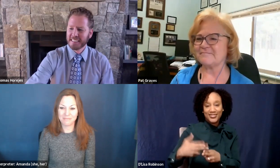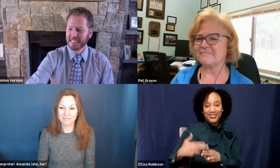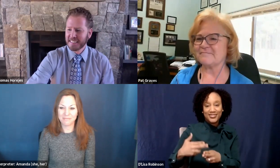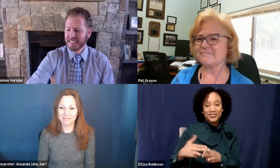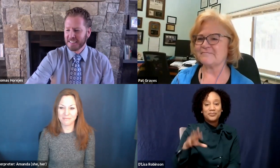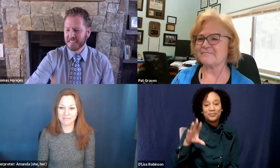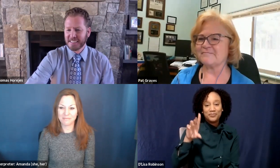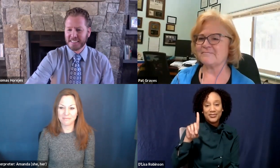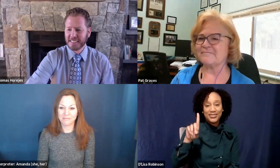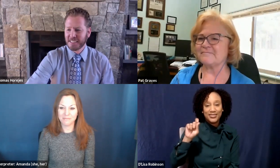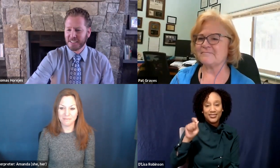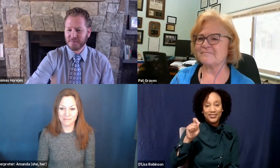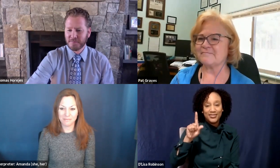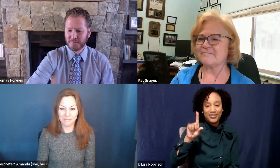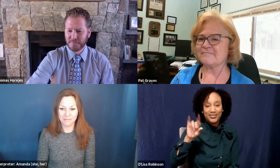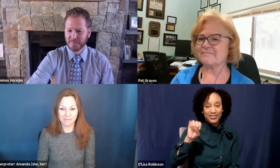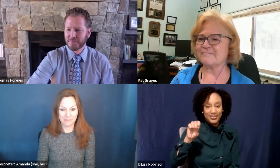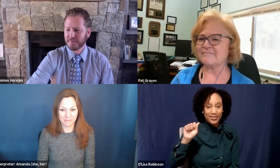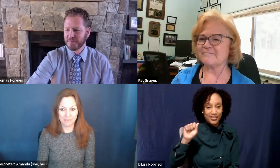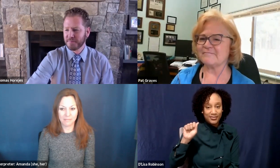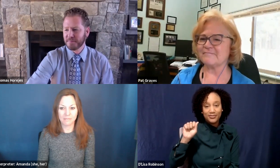Thank you for inviting me to be a part of this today.